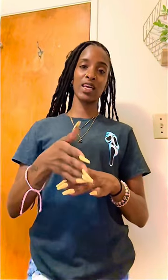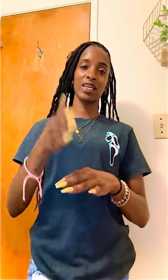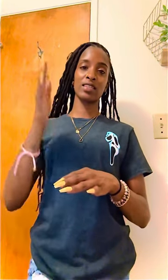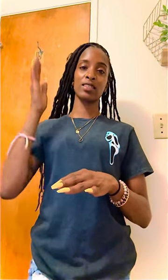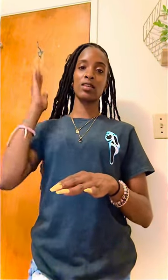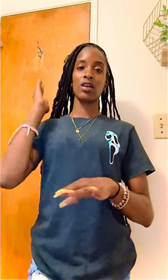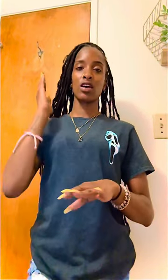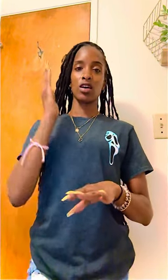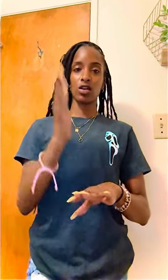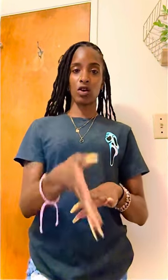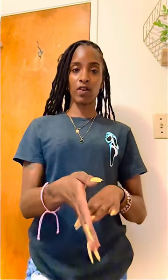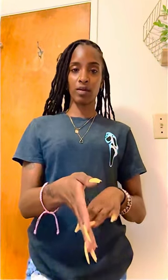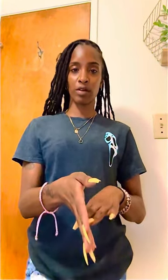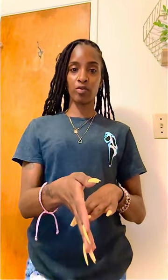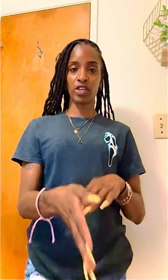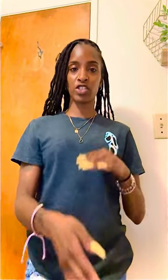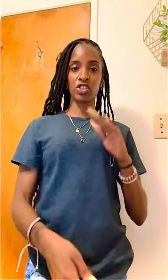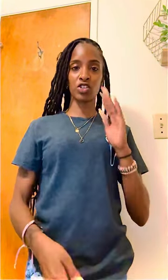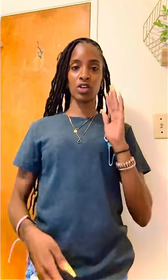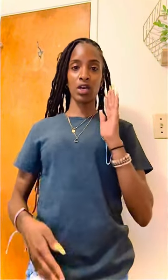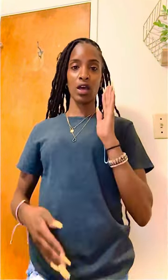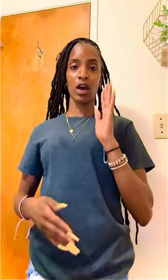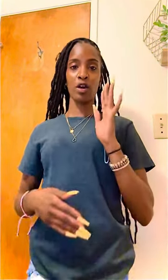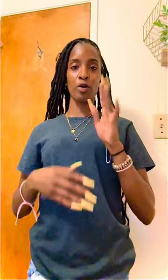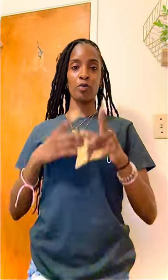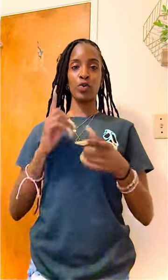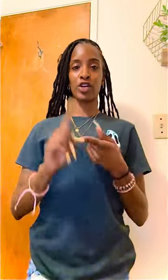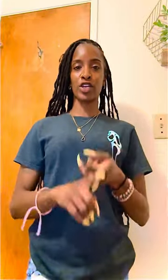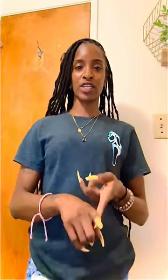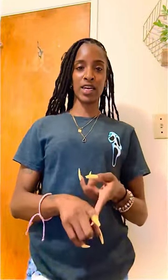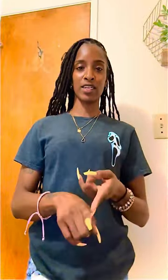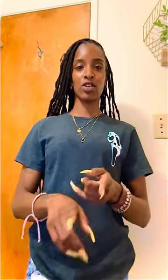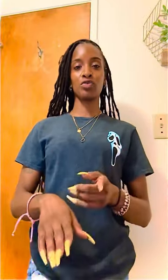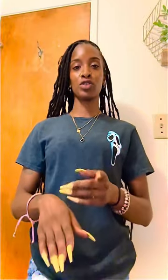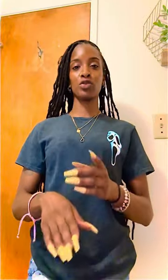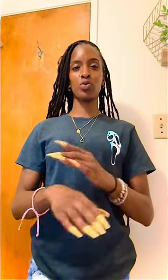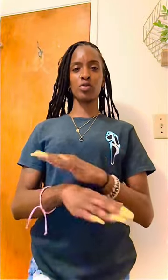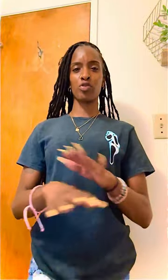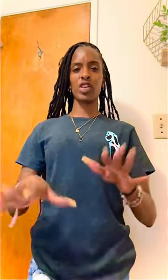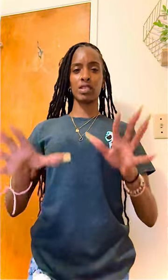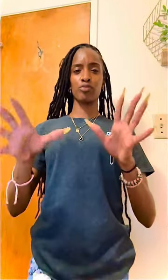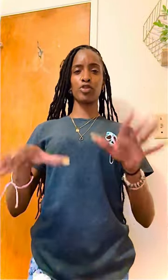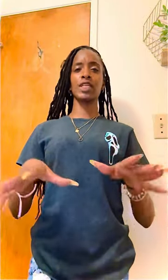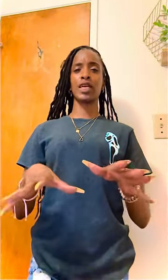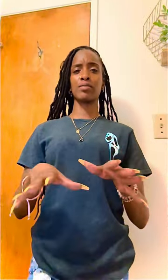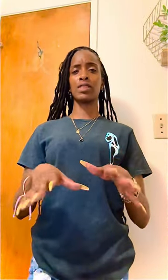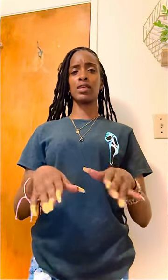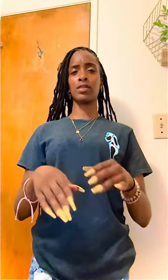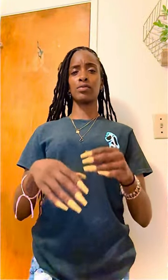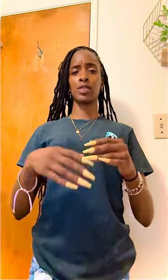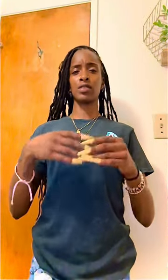is you have high blood pressure. We are going to diagnose you with preeclampsia, which